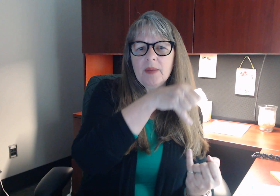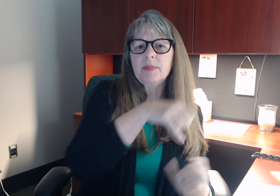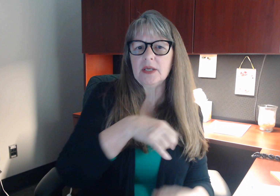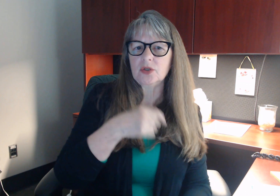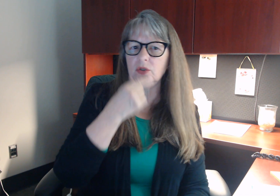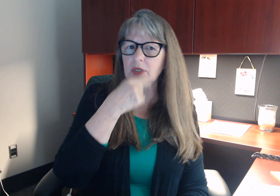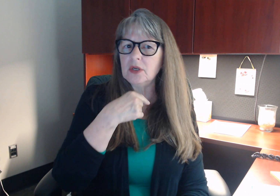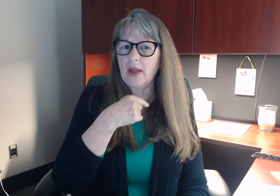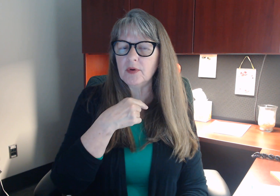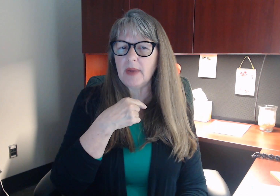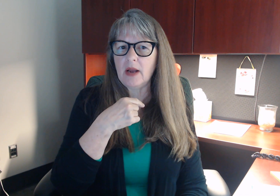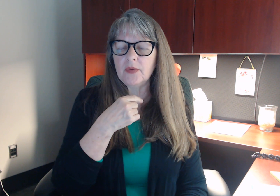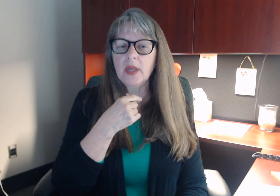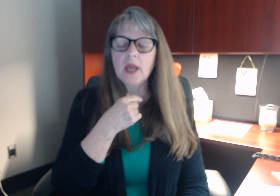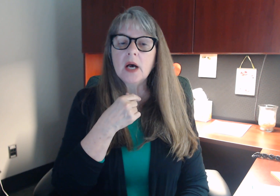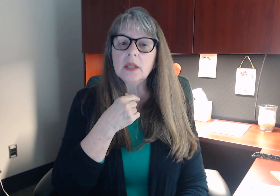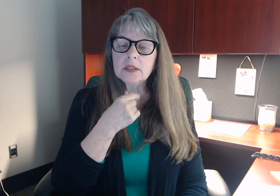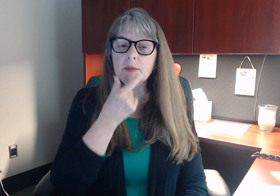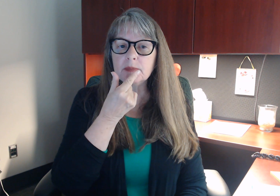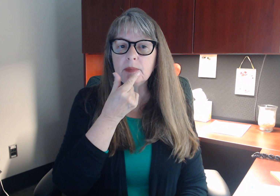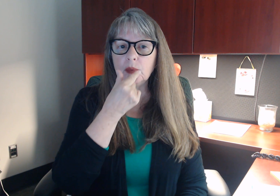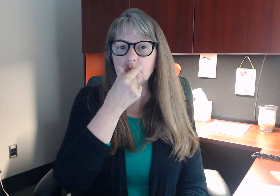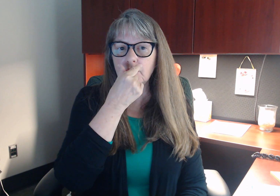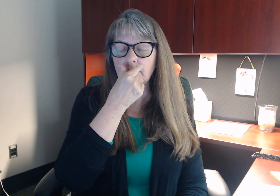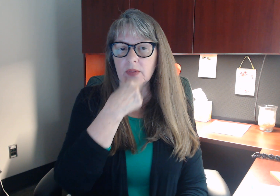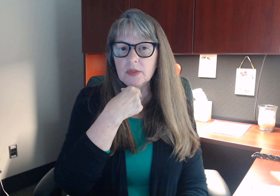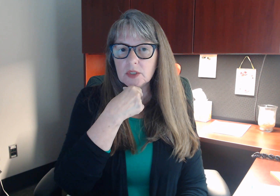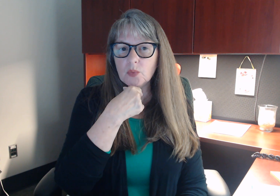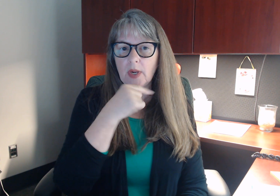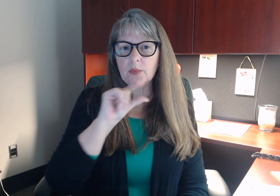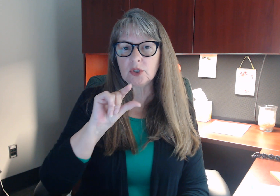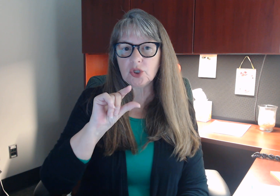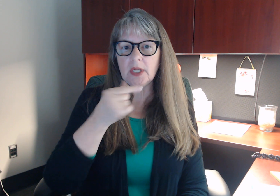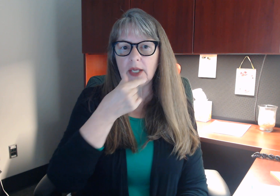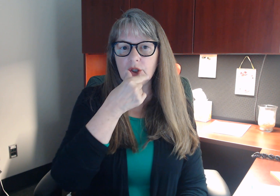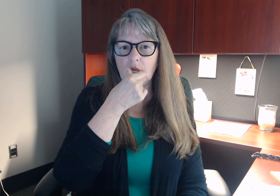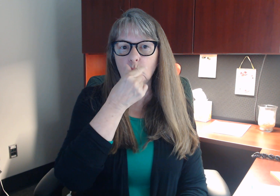piece. You need to have your mouth. A lot of times people will do thin this way with the G hand shape.